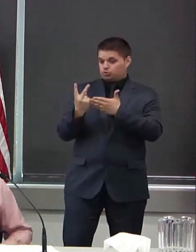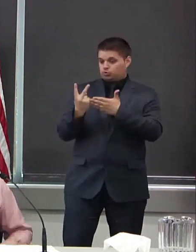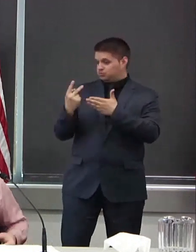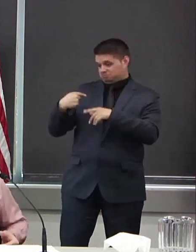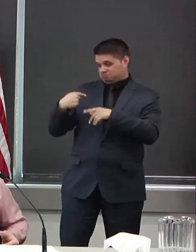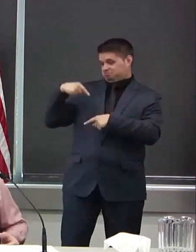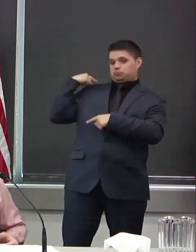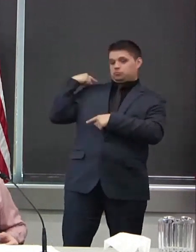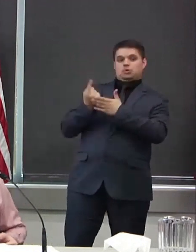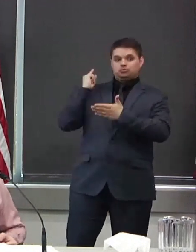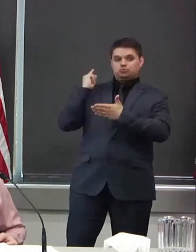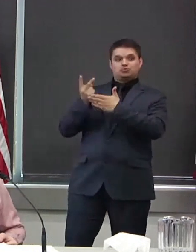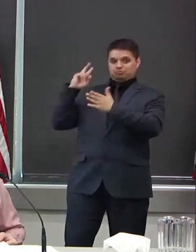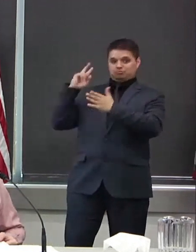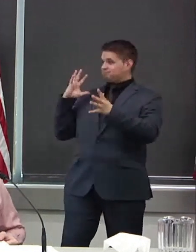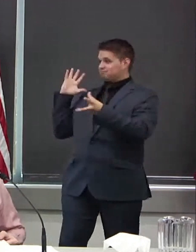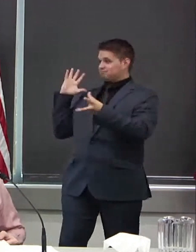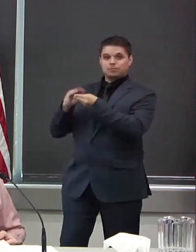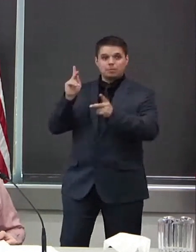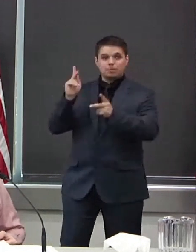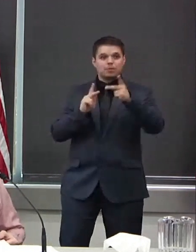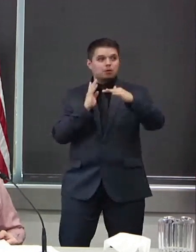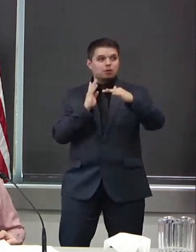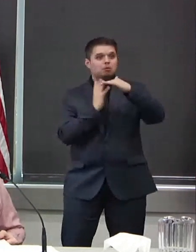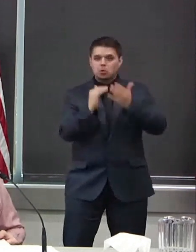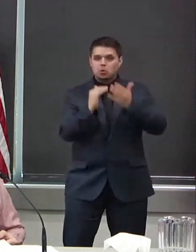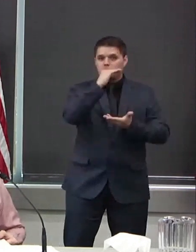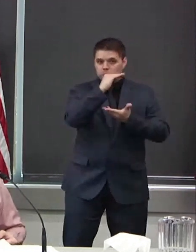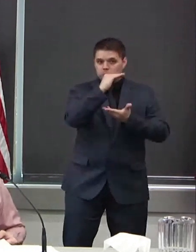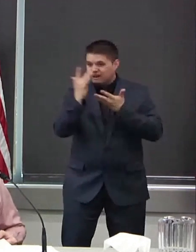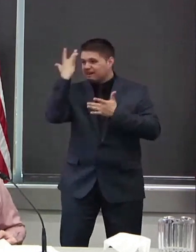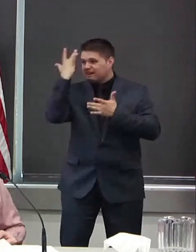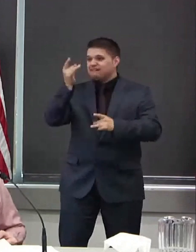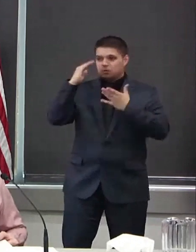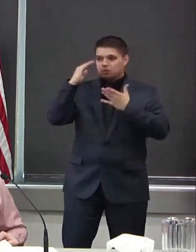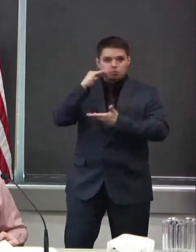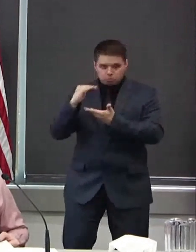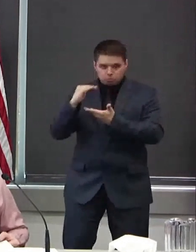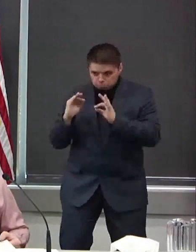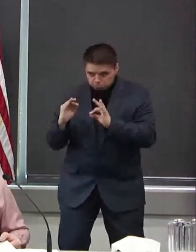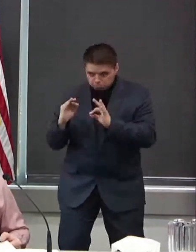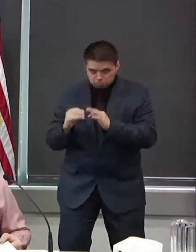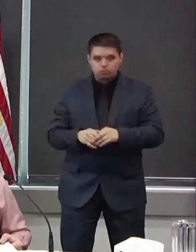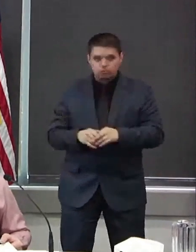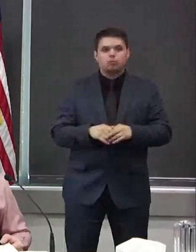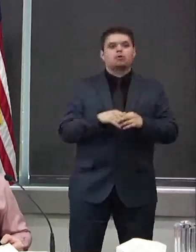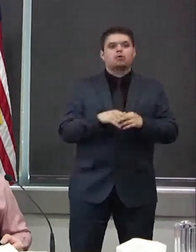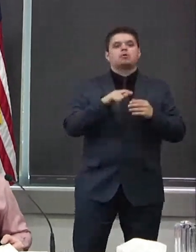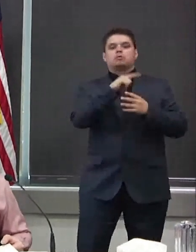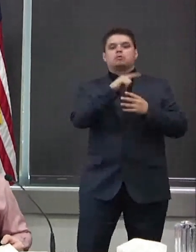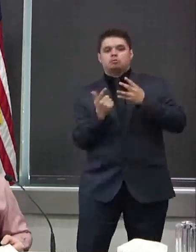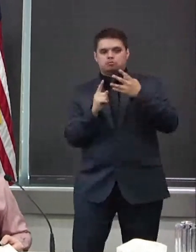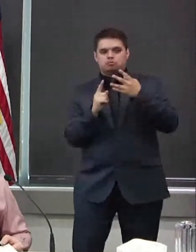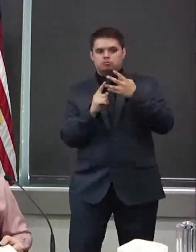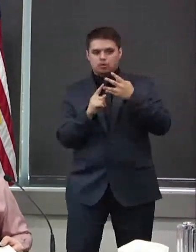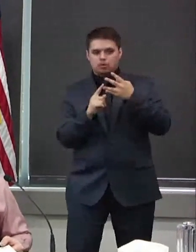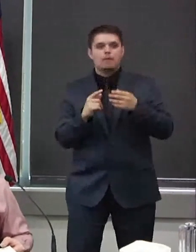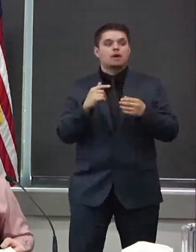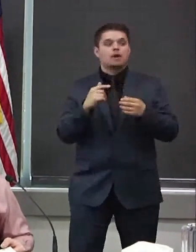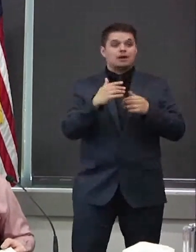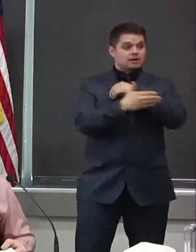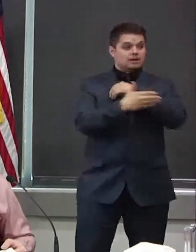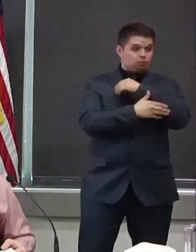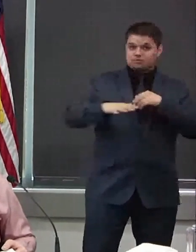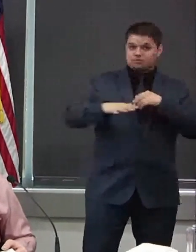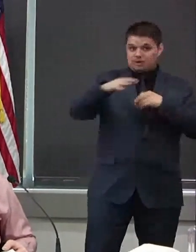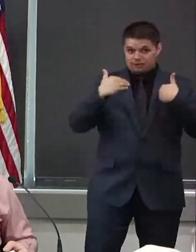serious disease from COVID-19 was going down. We were looking at the county's contact tracing plan and if they had the